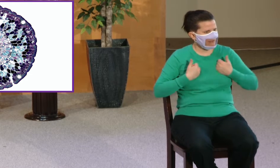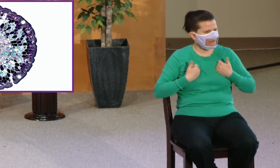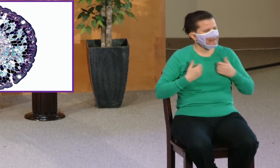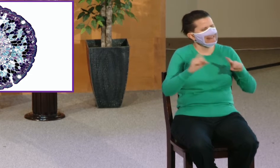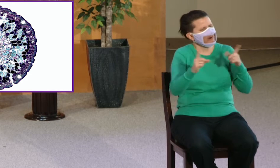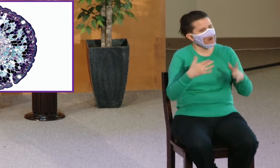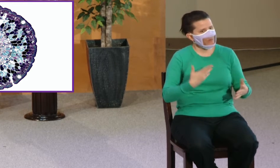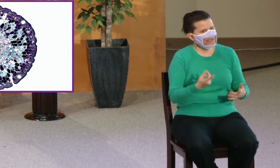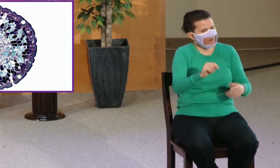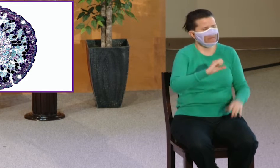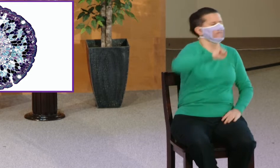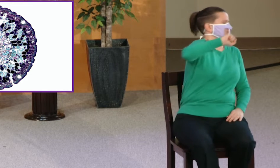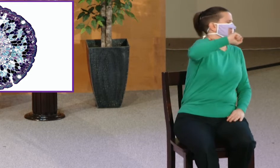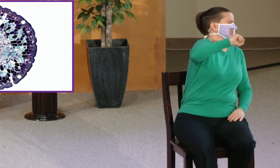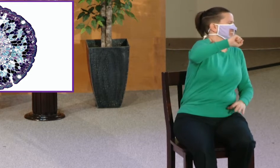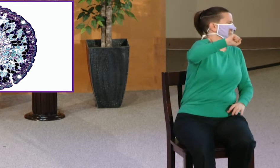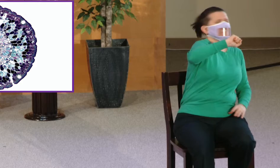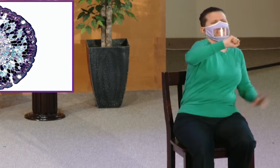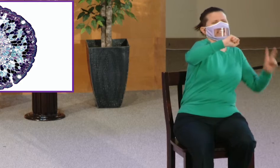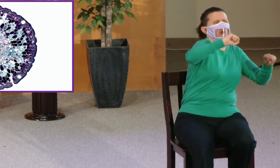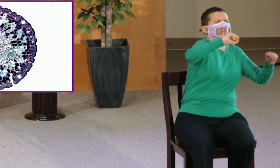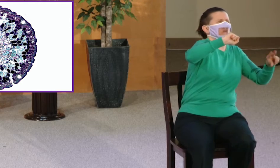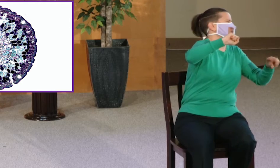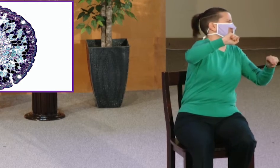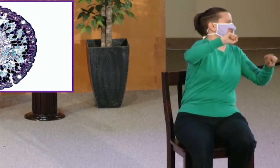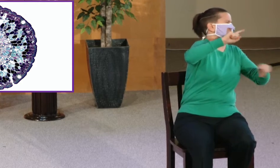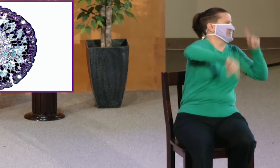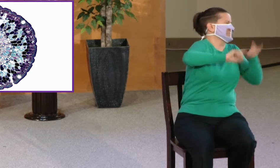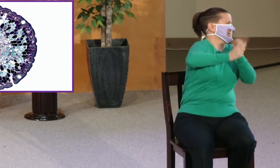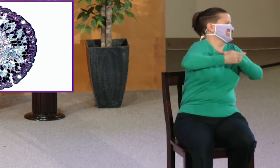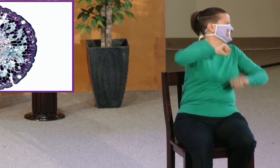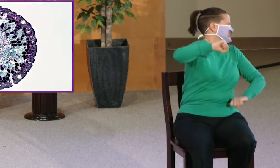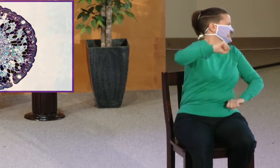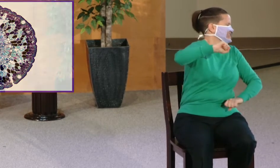and say, no, one more thing. I can't deal with one more change.